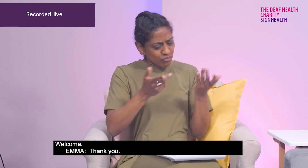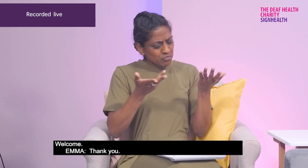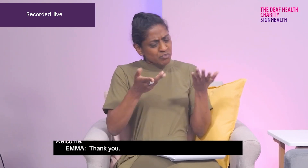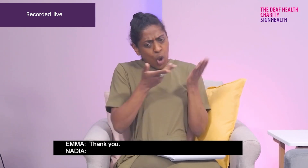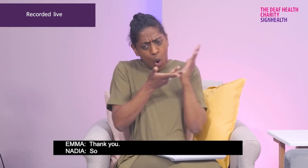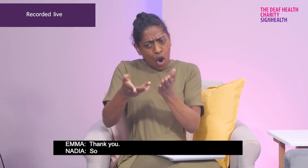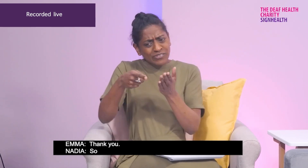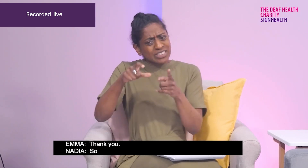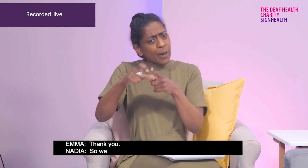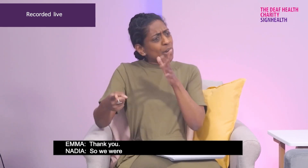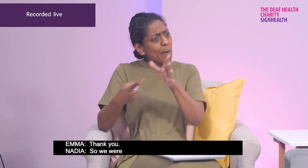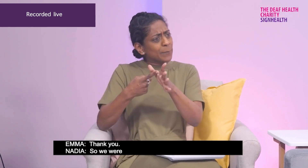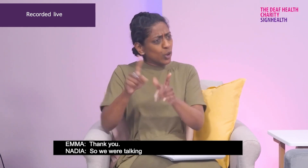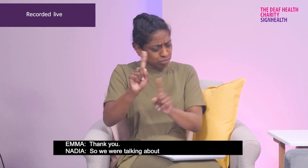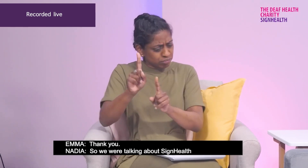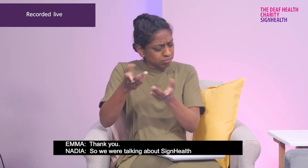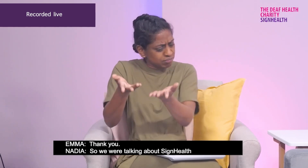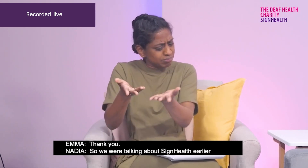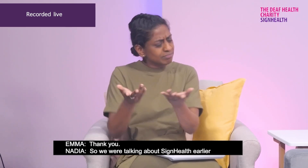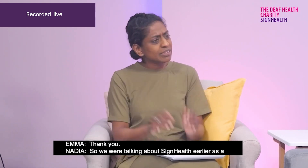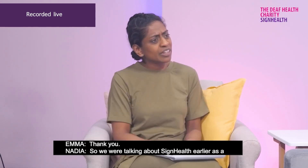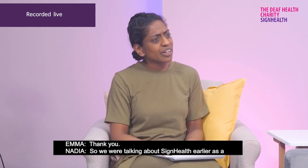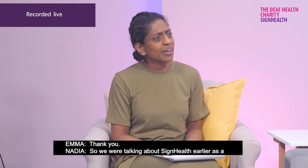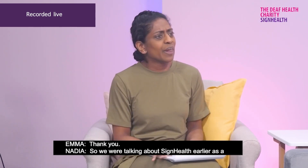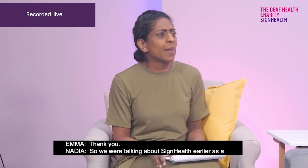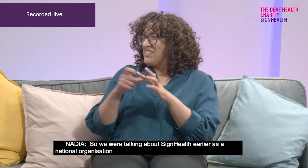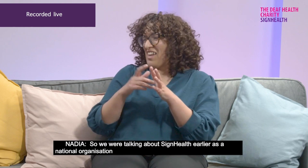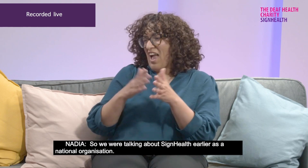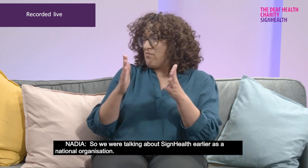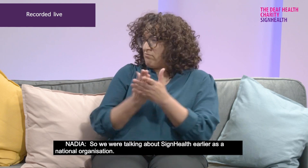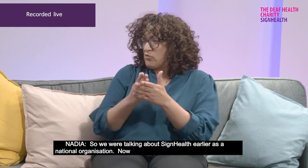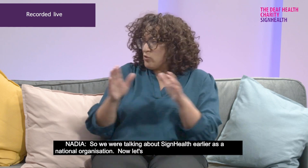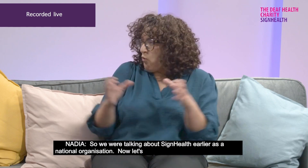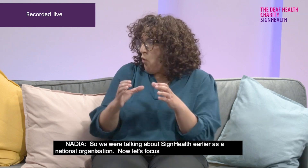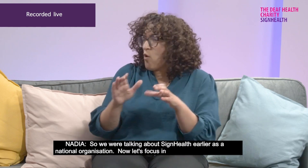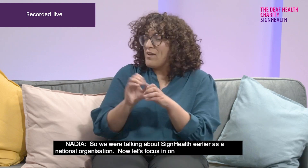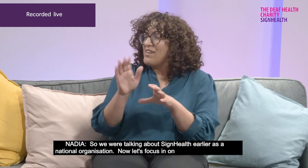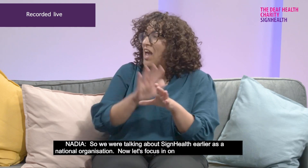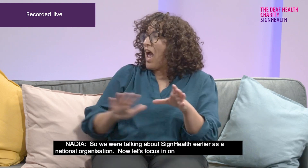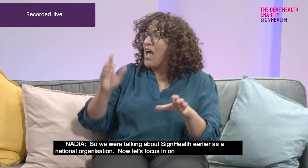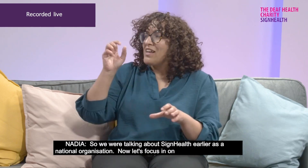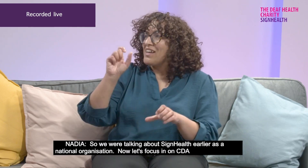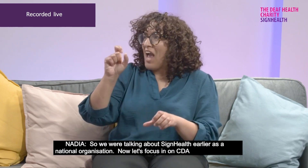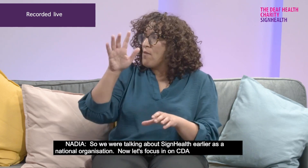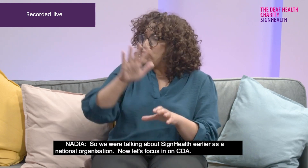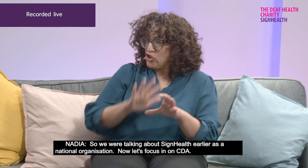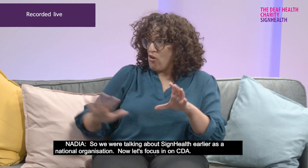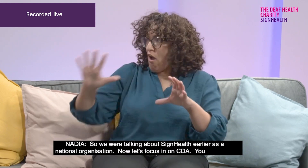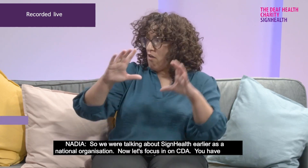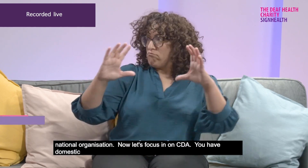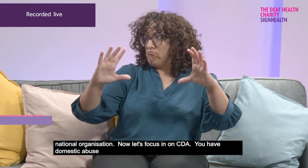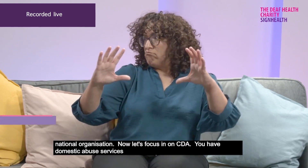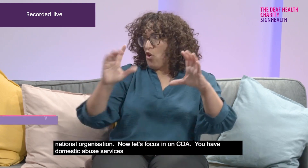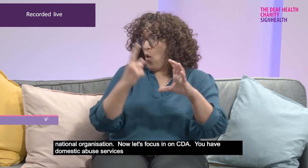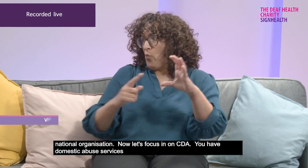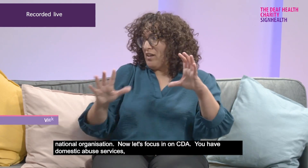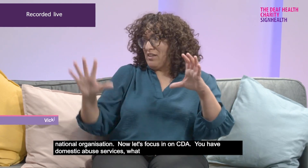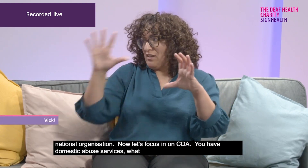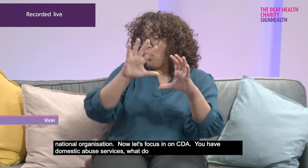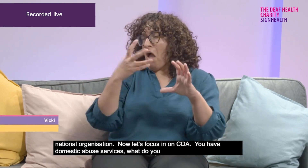So we were talking about SignHealth earlier as a really national organisation. So now let's focus in on CDA. You have domestic abuse services.